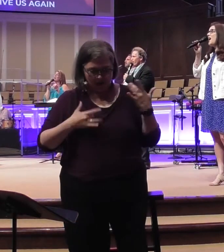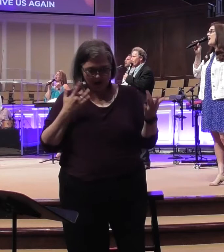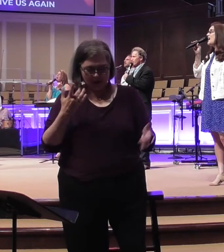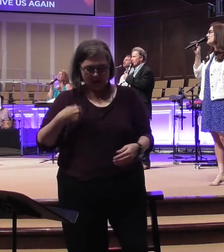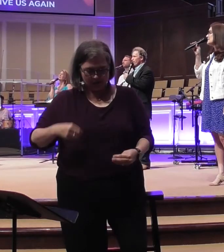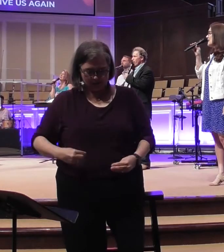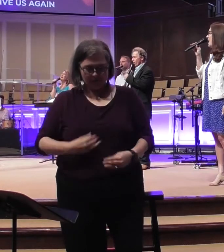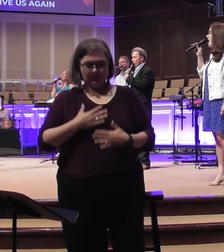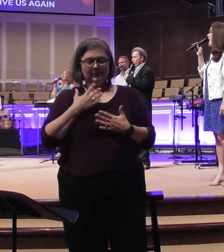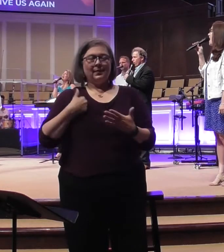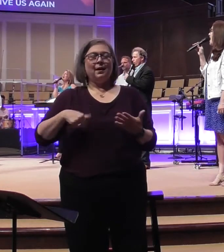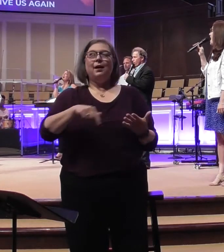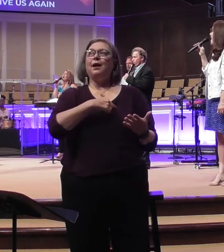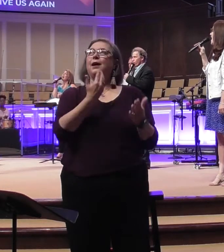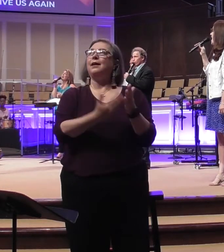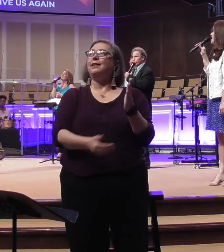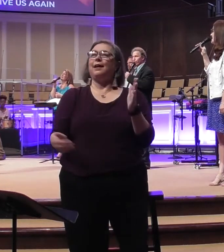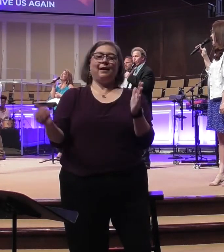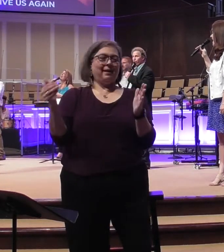Revive us